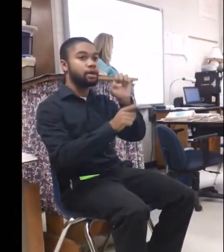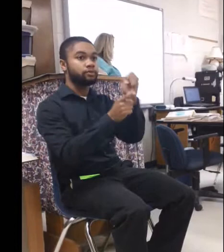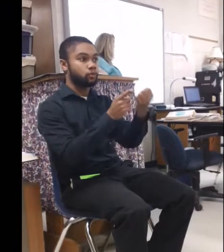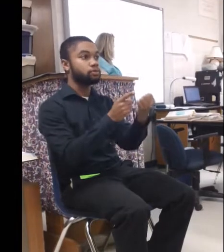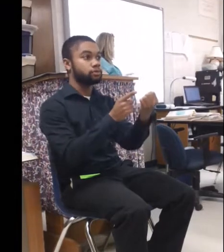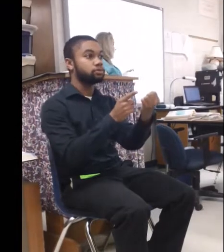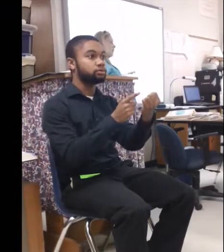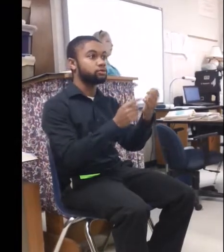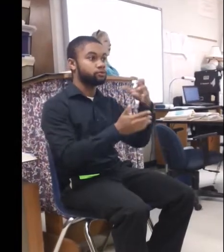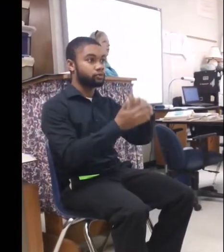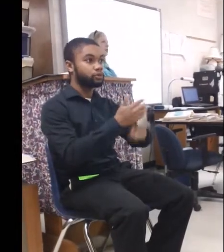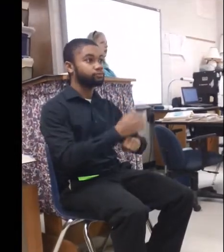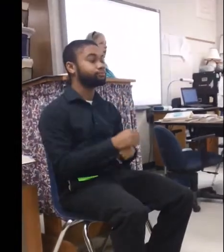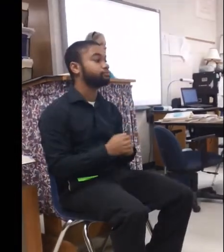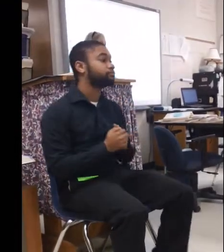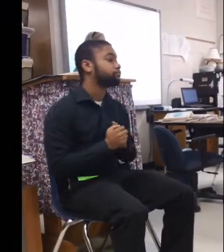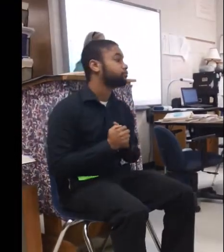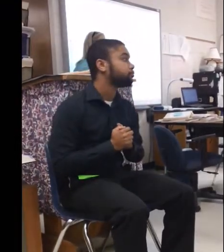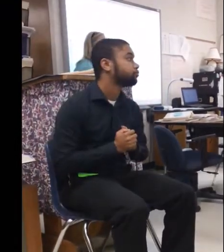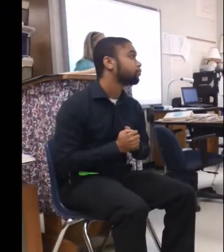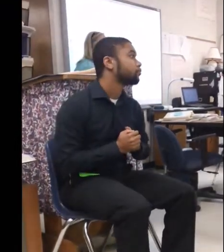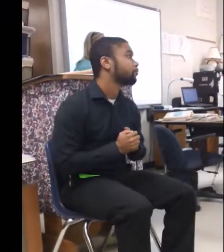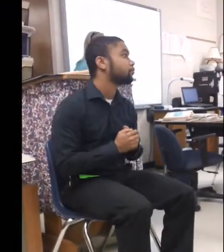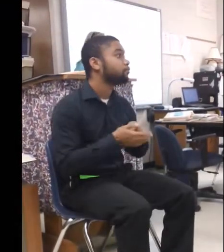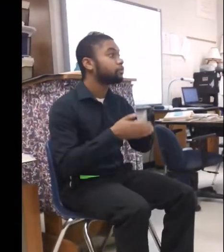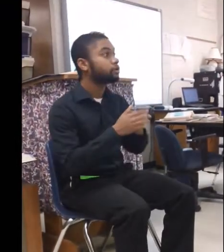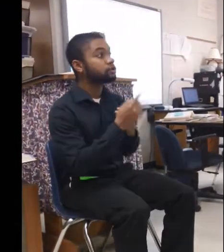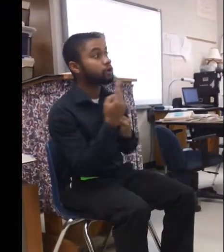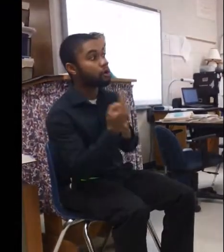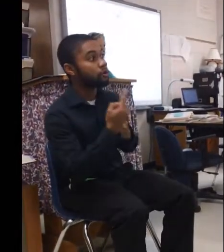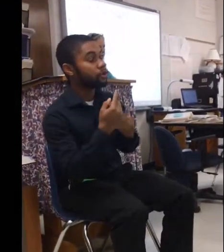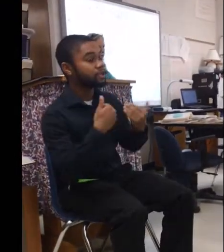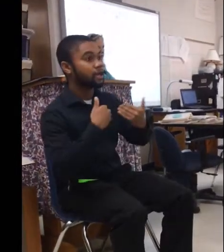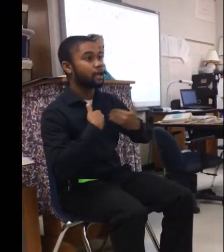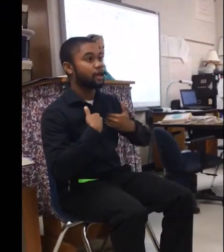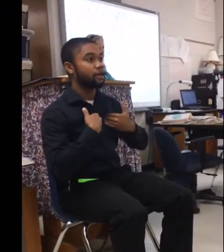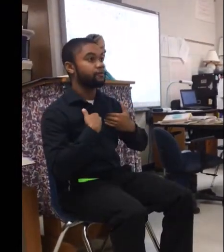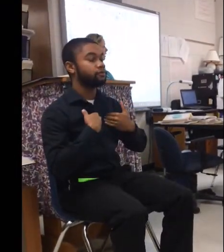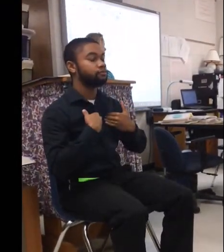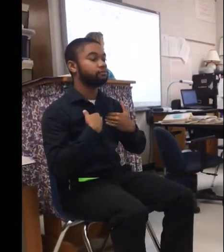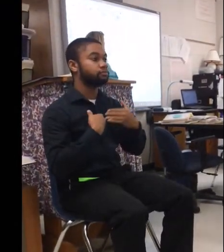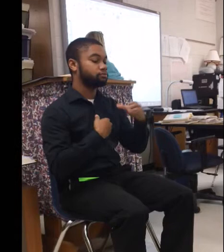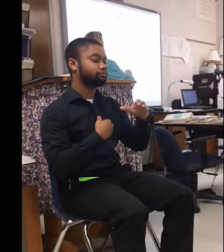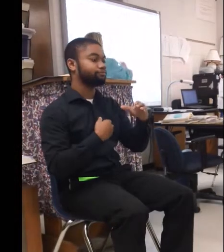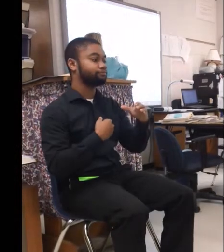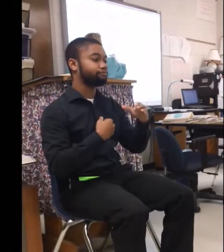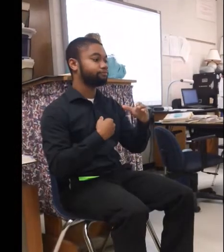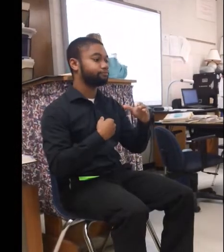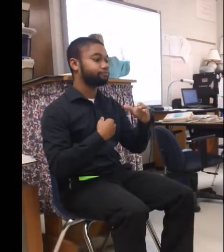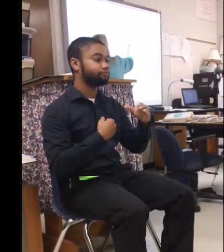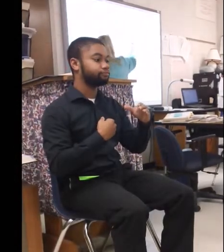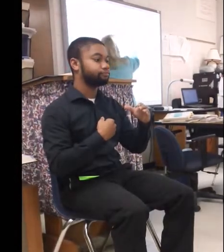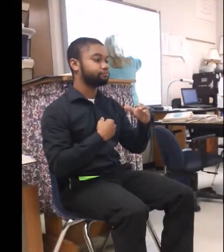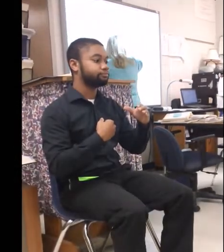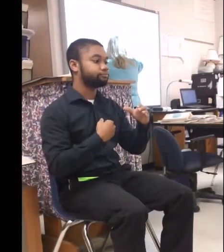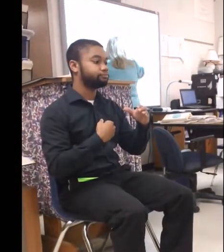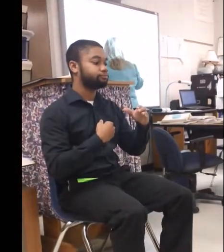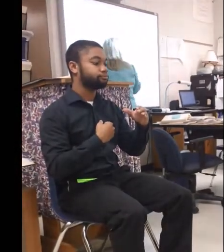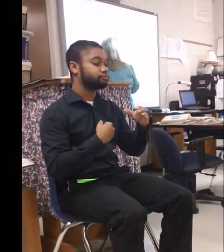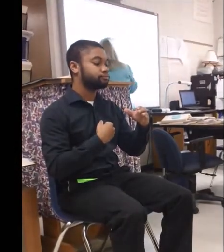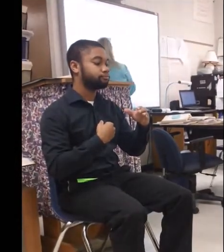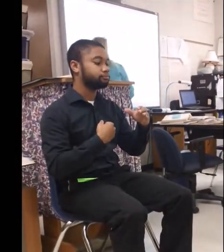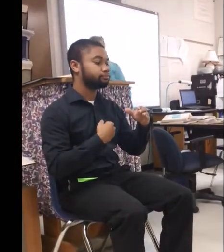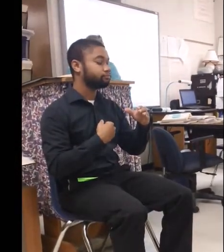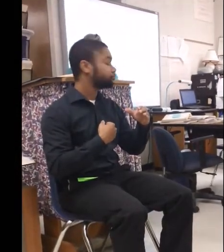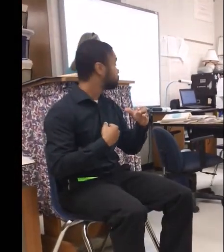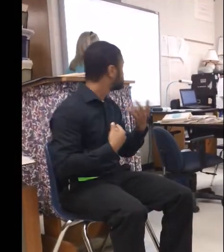you've do you got always two on have the to, bottom, one on the top. Do you always have to like cross subtract? Like, you know what I mean? Well, if you've got one here and one up there, that's